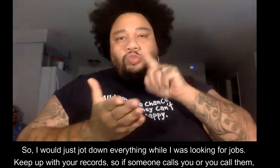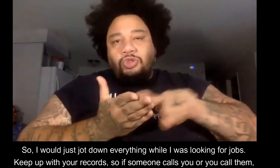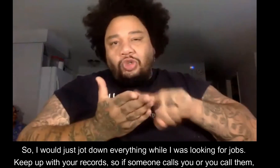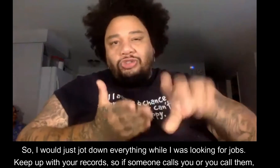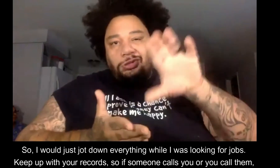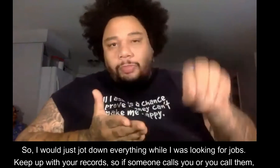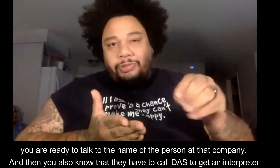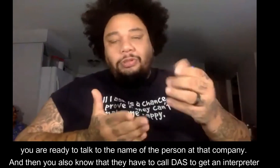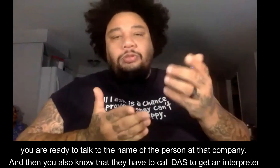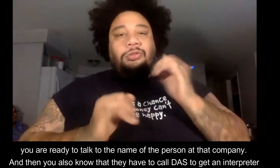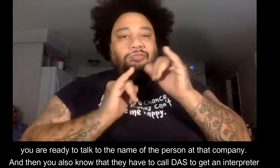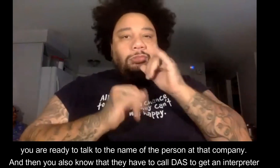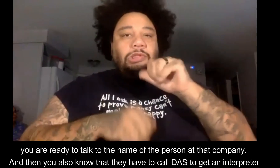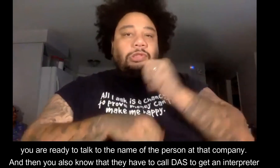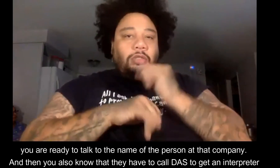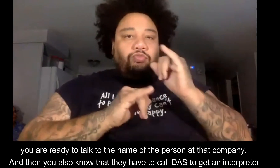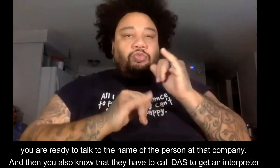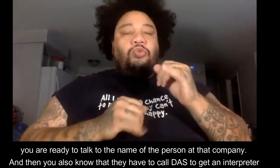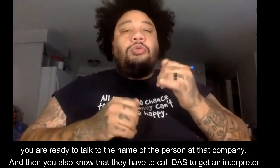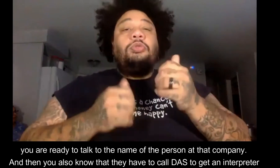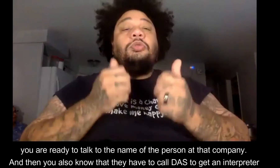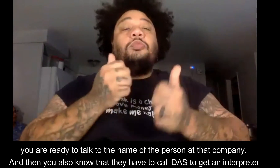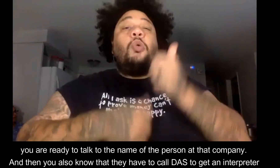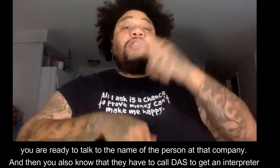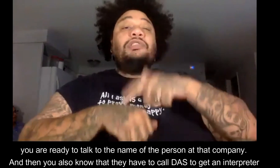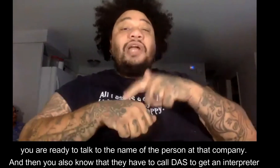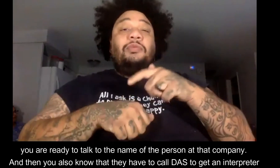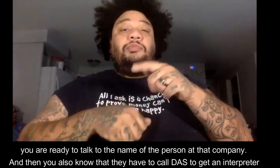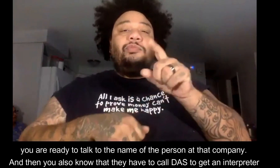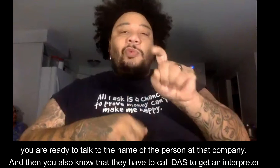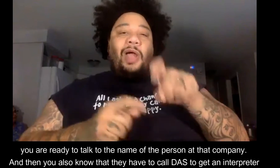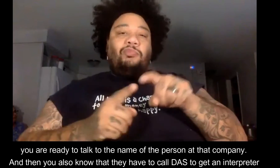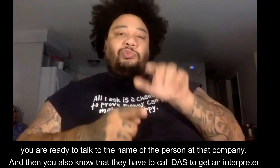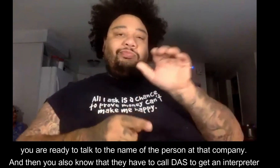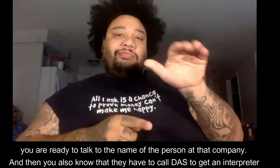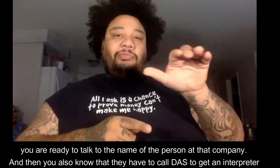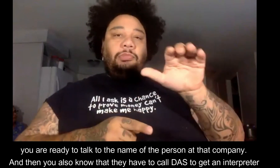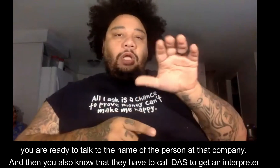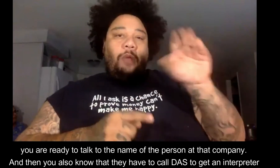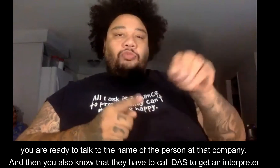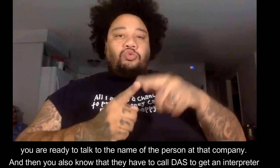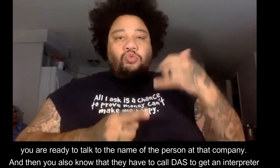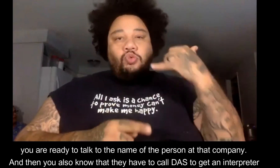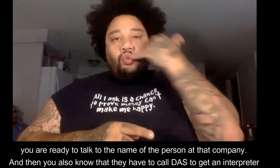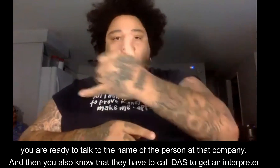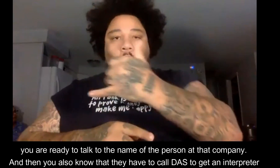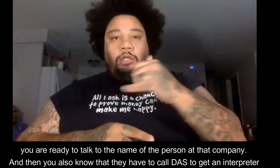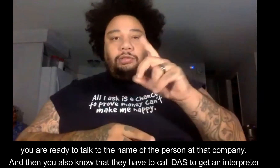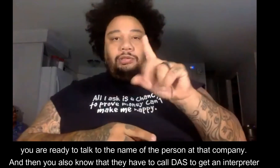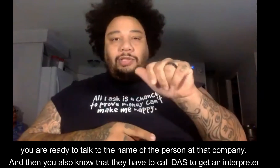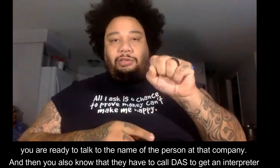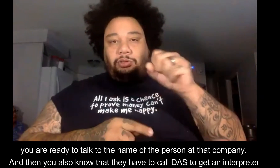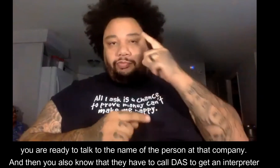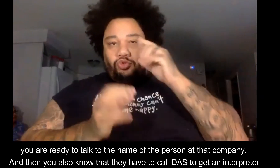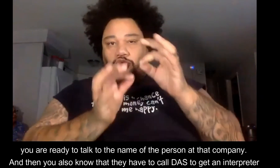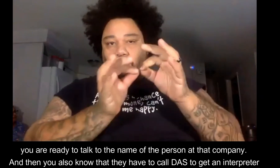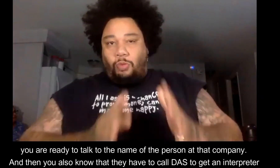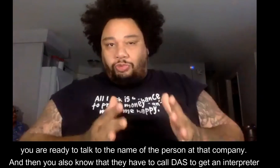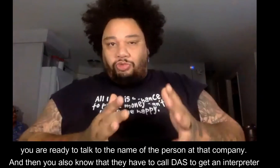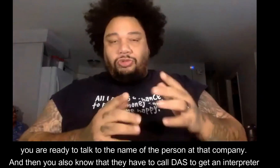call them, you're ready, to talk to the name of the person at that company. And then you